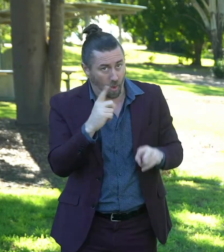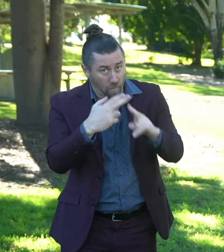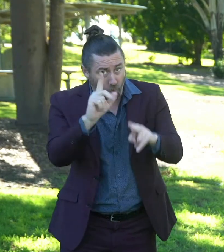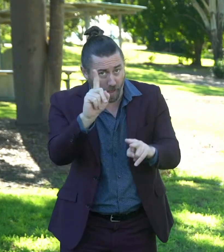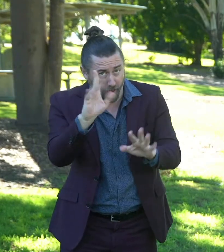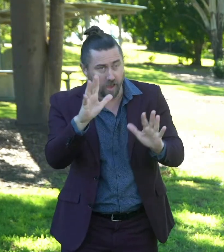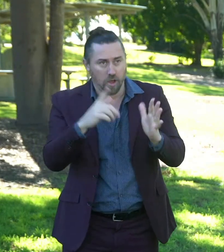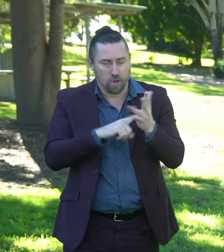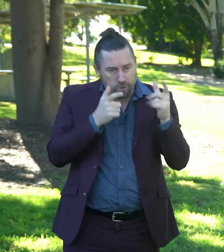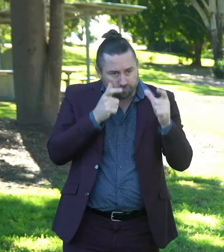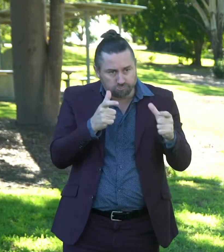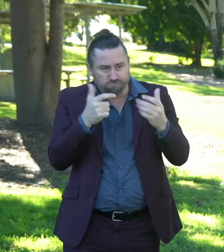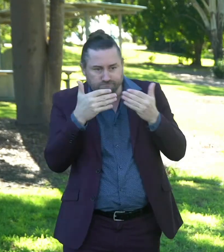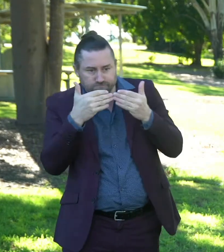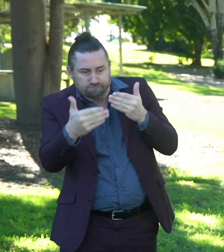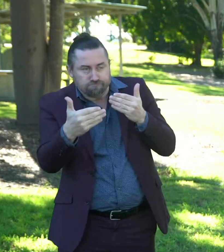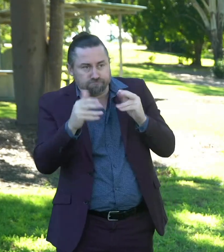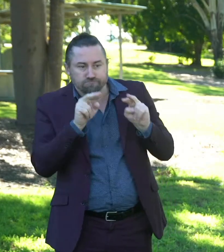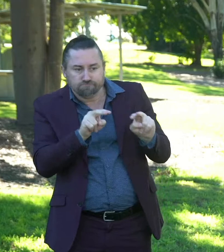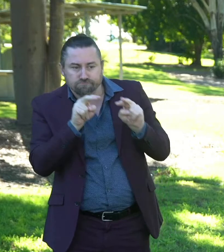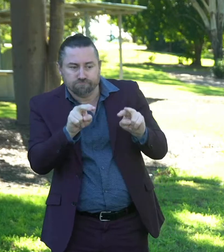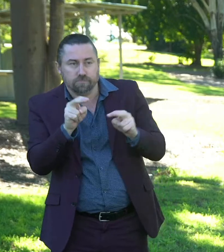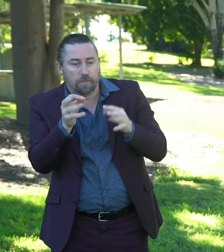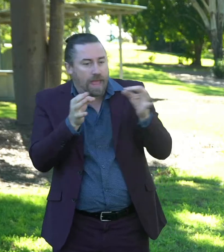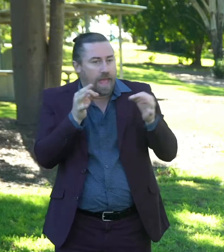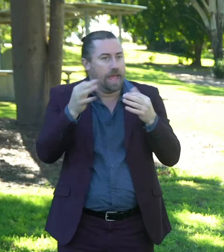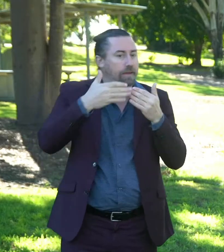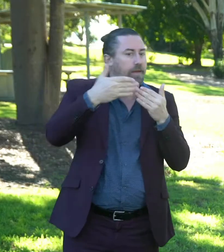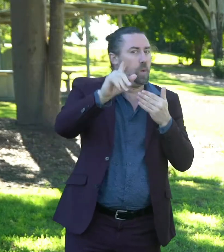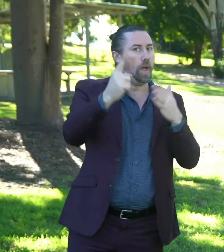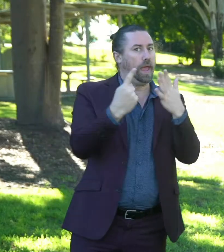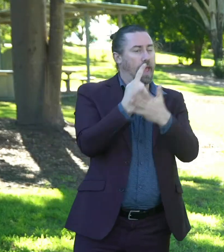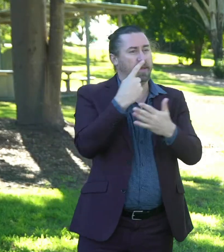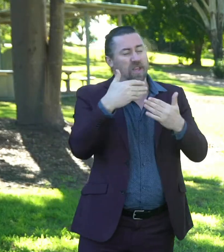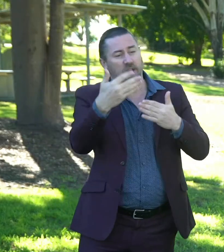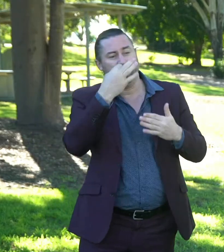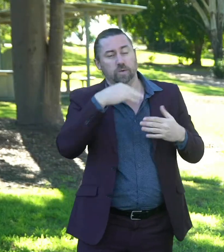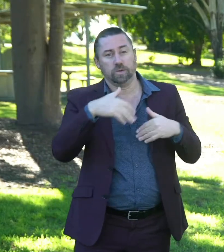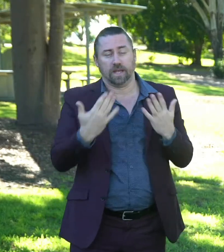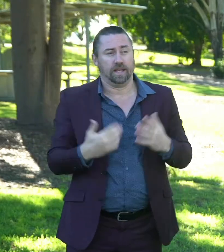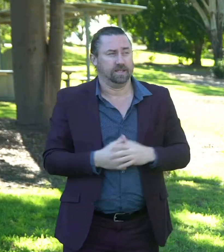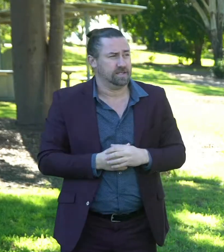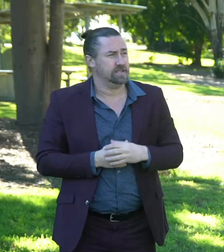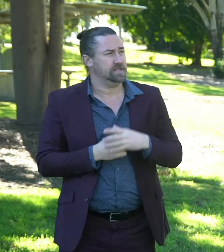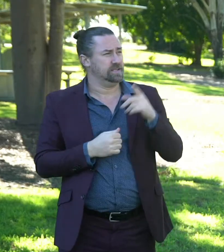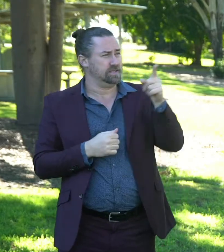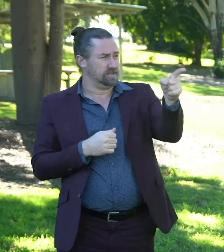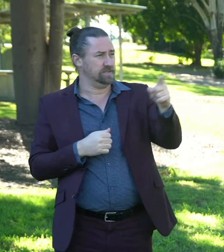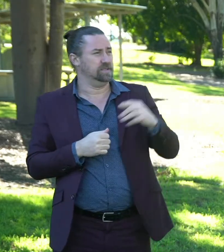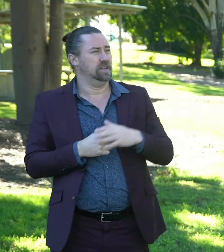will just have to see how all of this evolves over the next few days. Thank you.